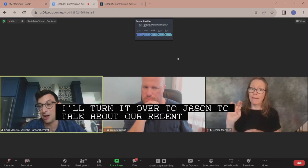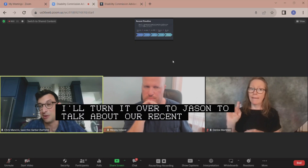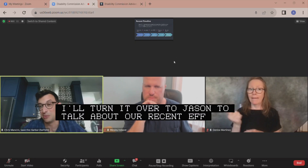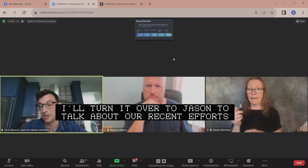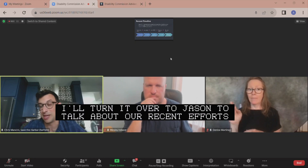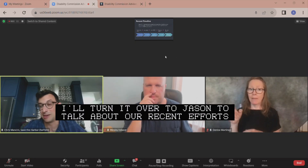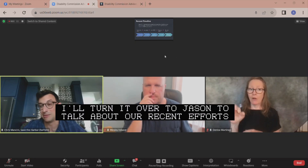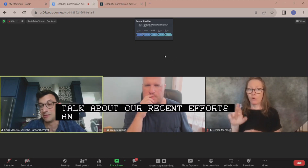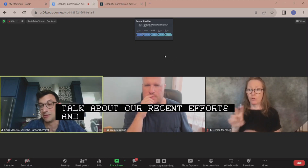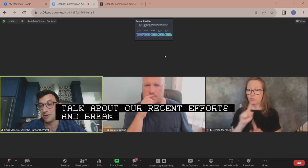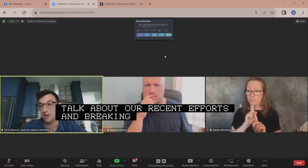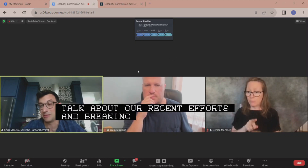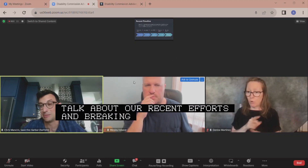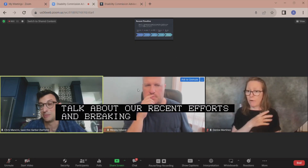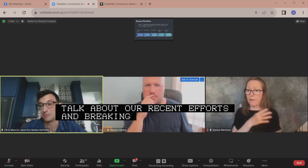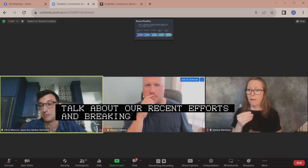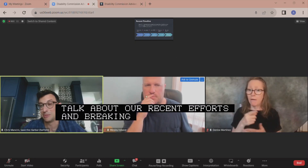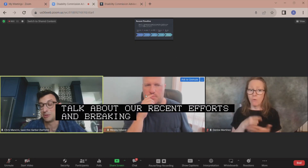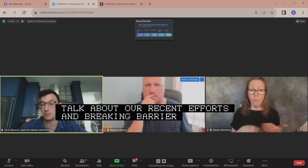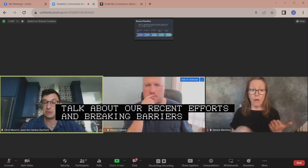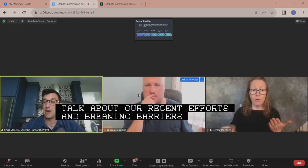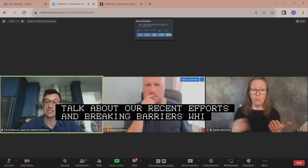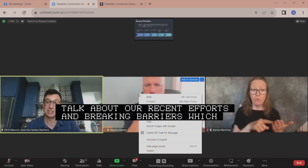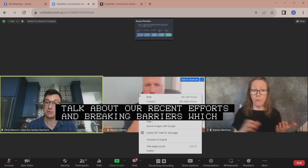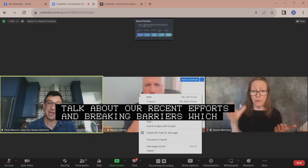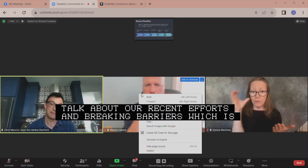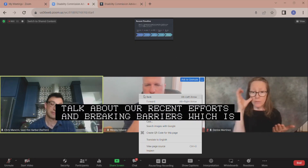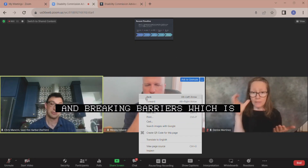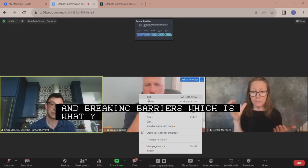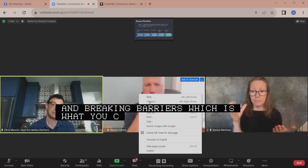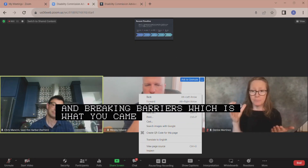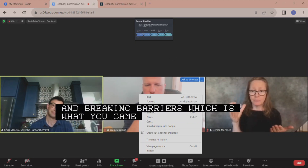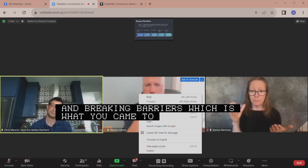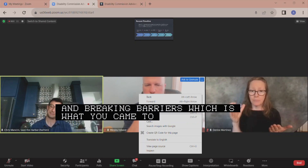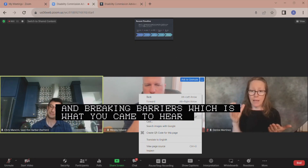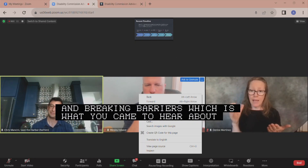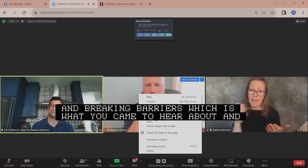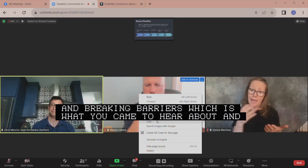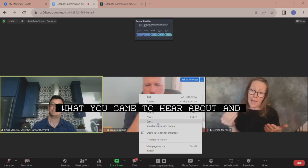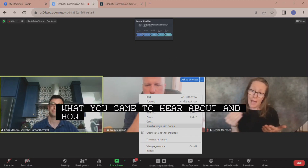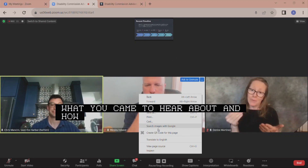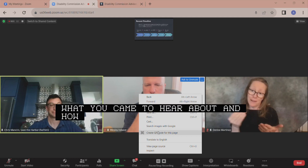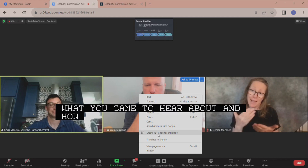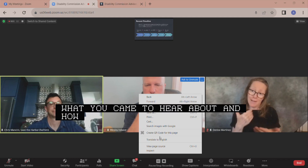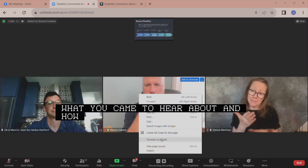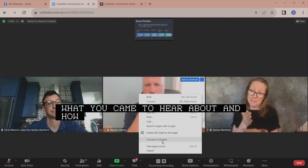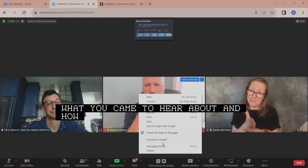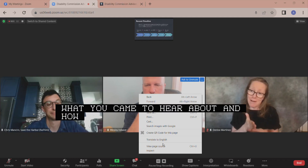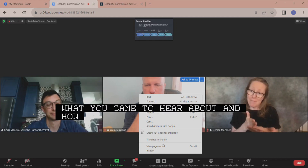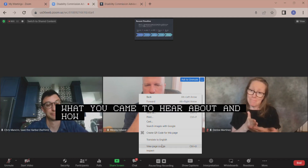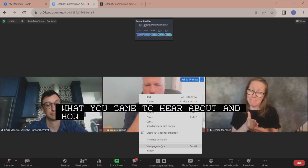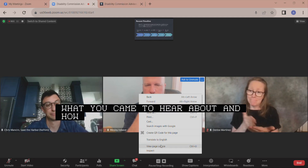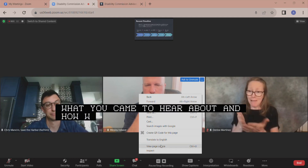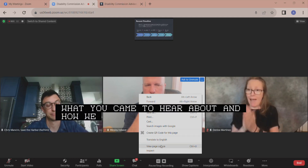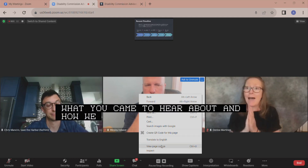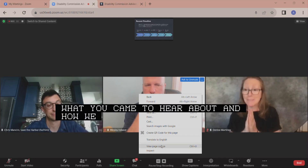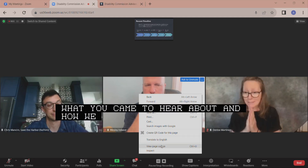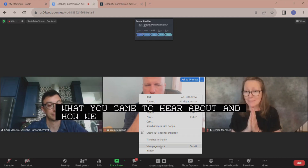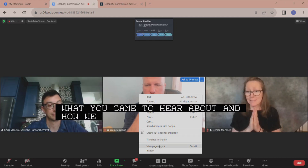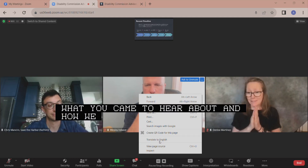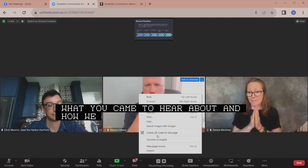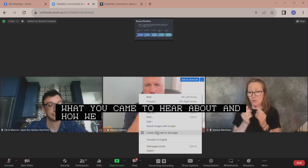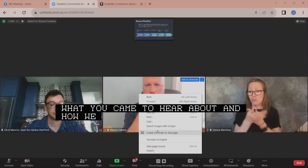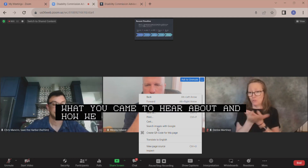think we can, some asks we may have for the board. Great, thank you, Chris.